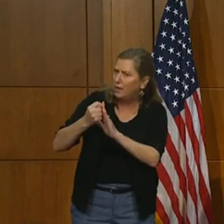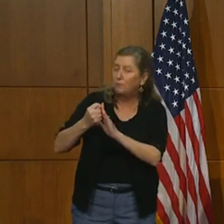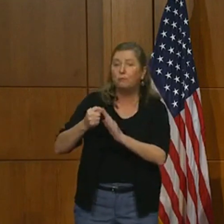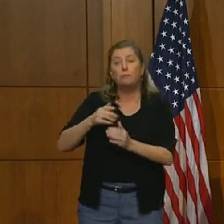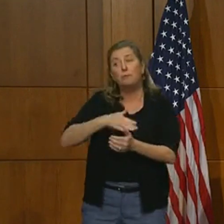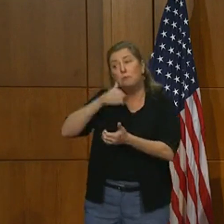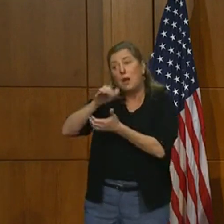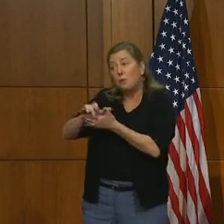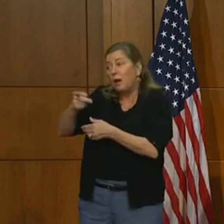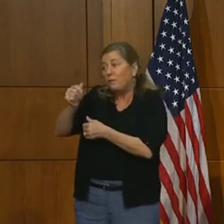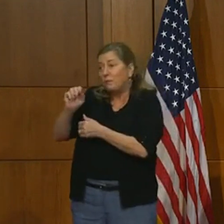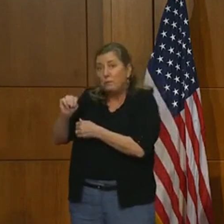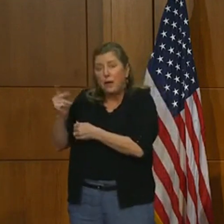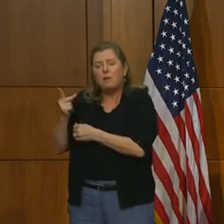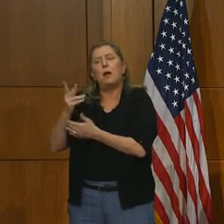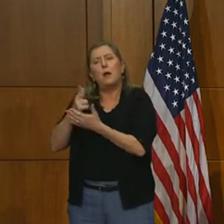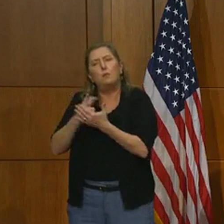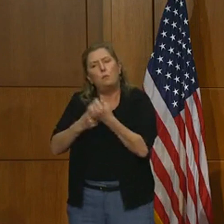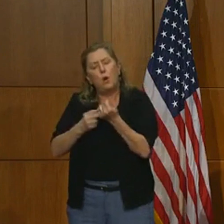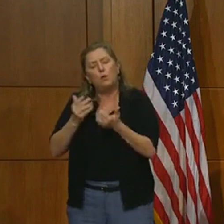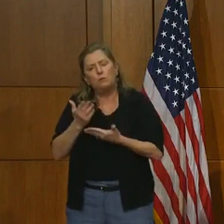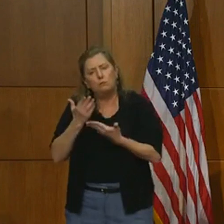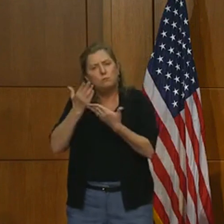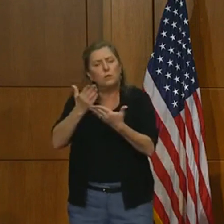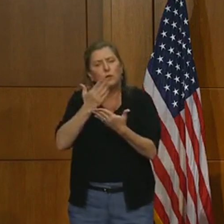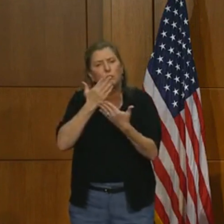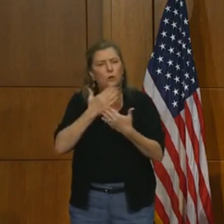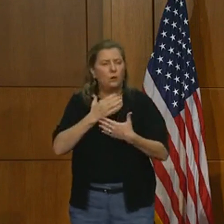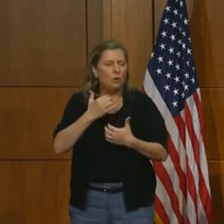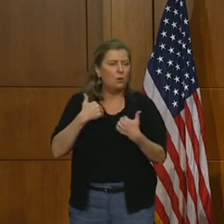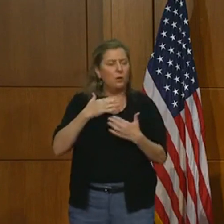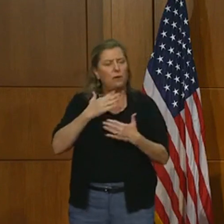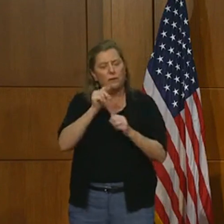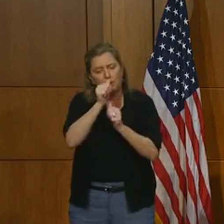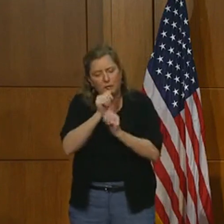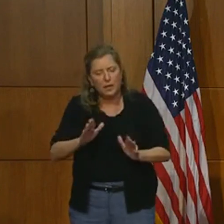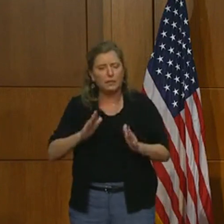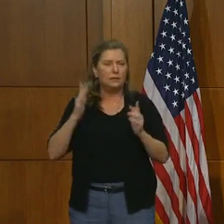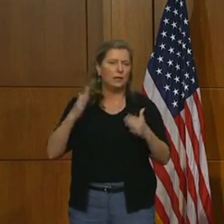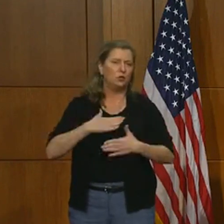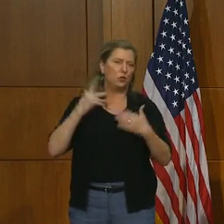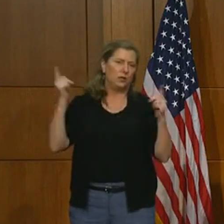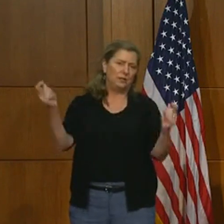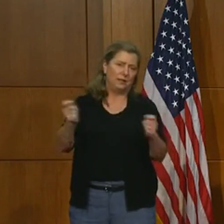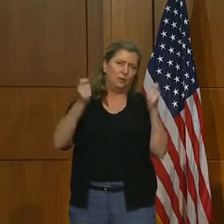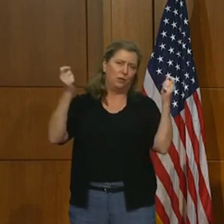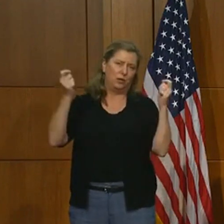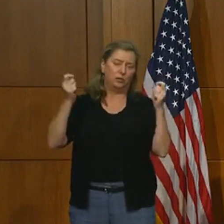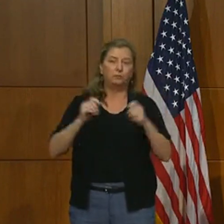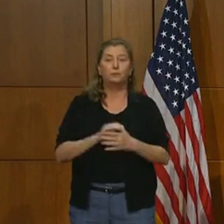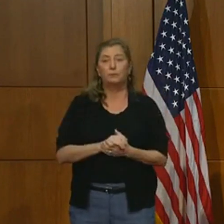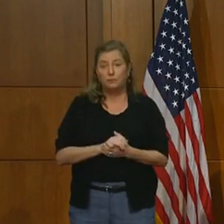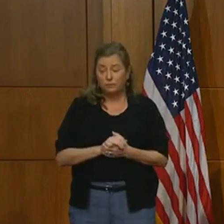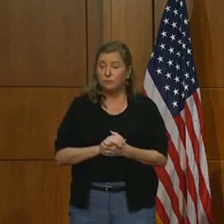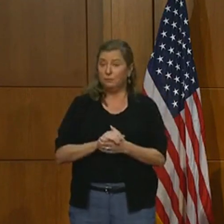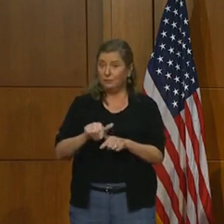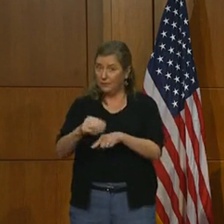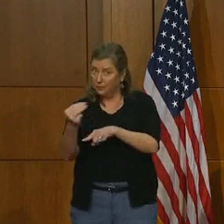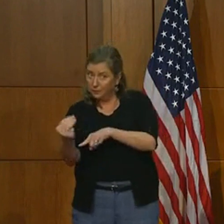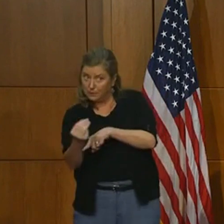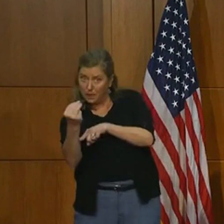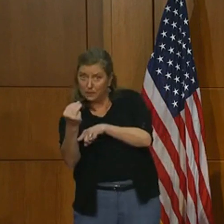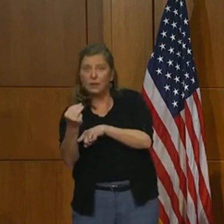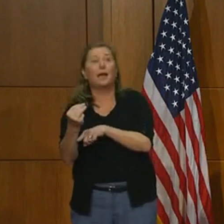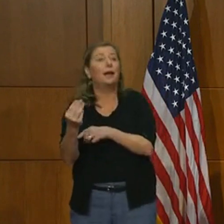and I join in wishing you all a blessed and joyous celebration. And finally, this Monday will